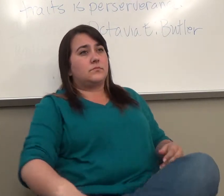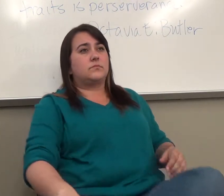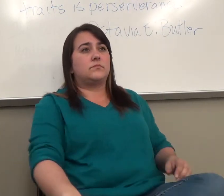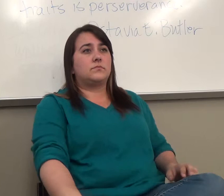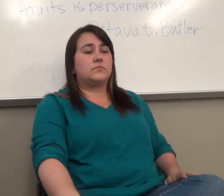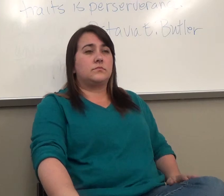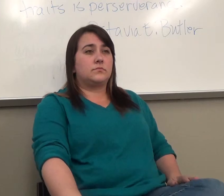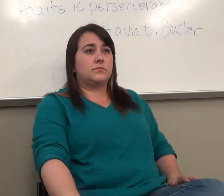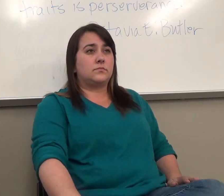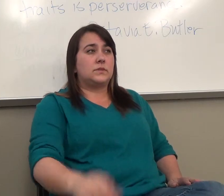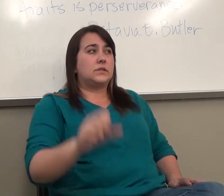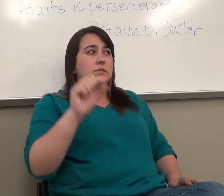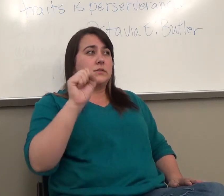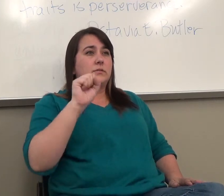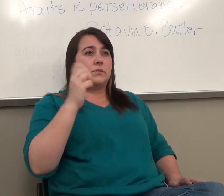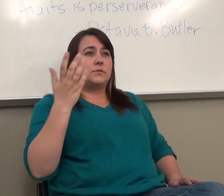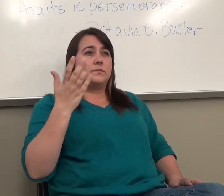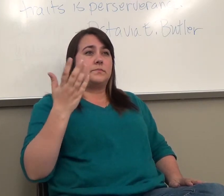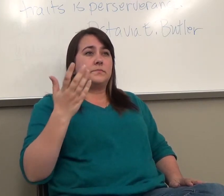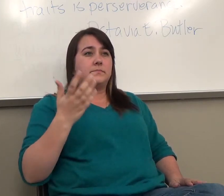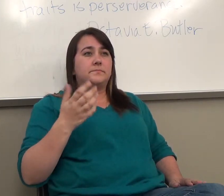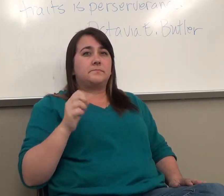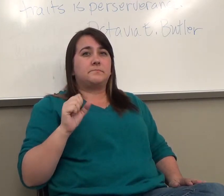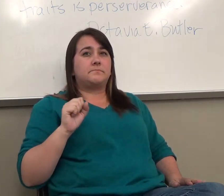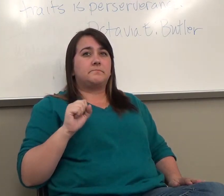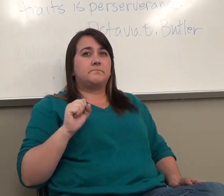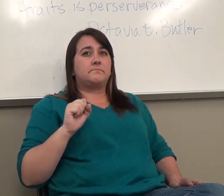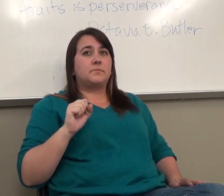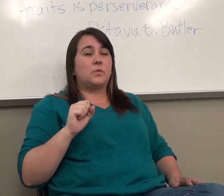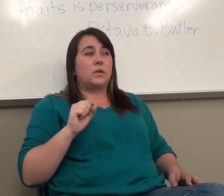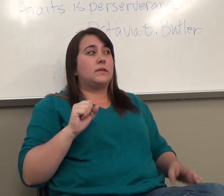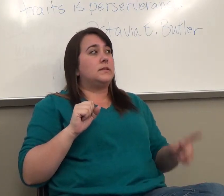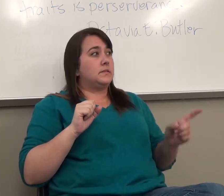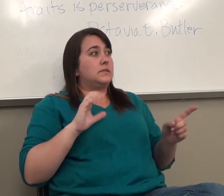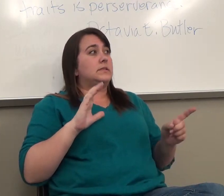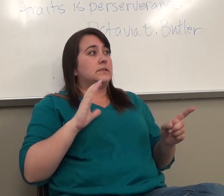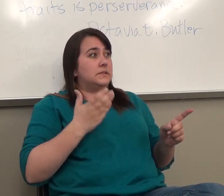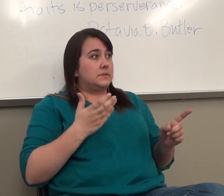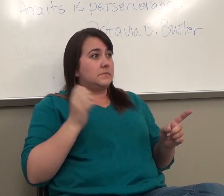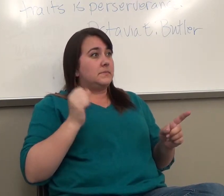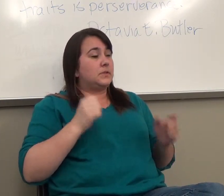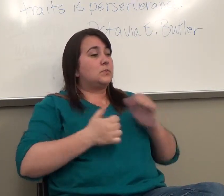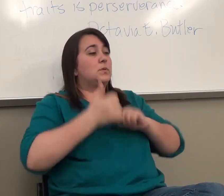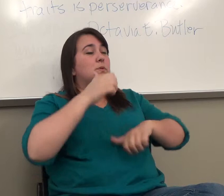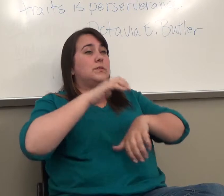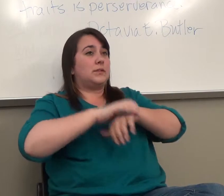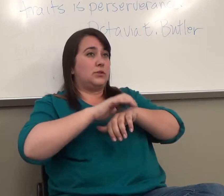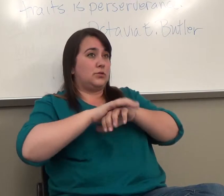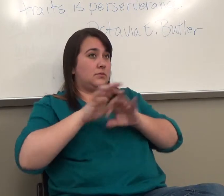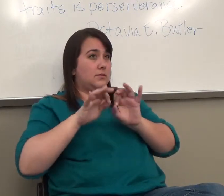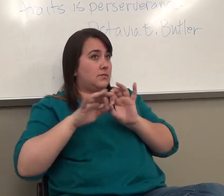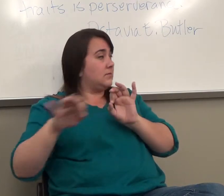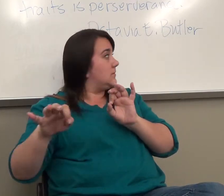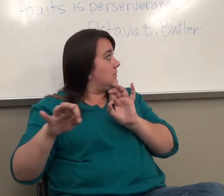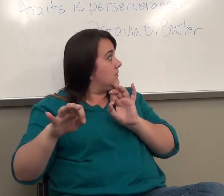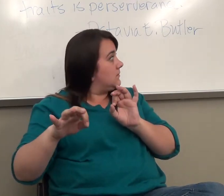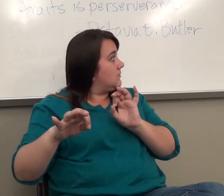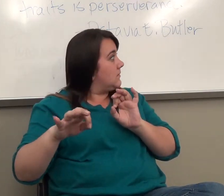Okay, that's what it looks like, right? Because most sentences in English go this